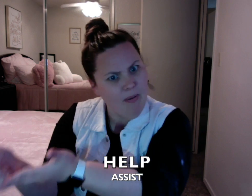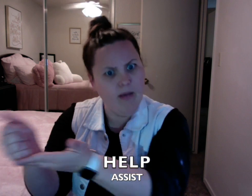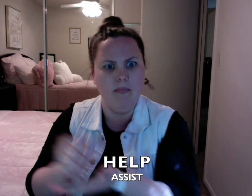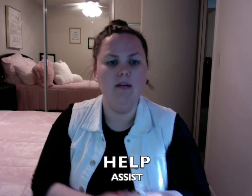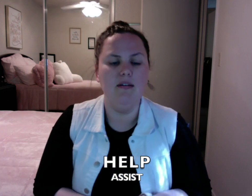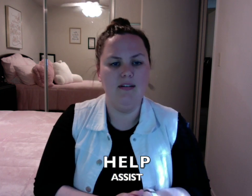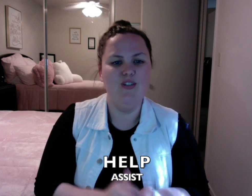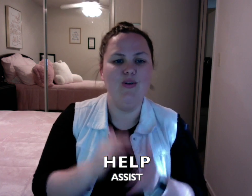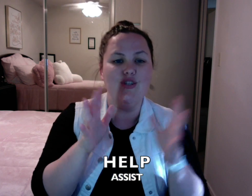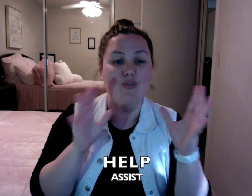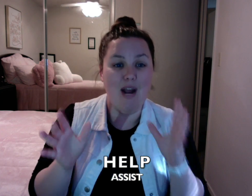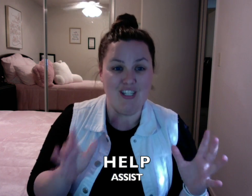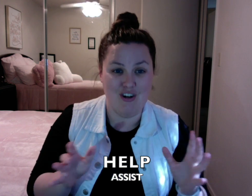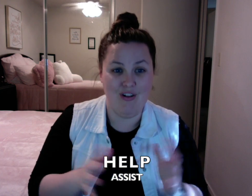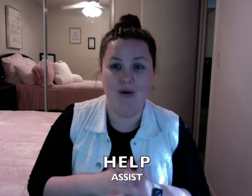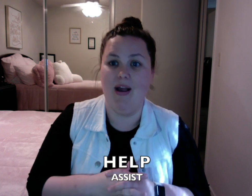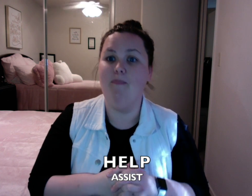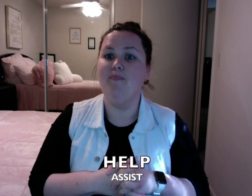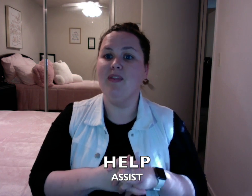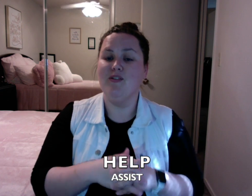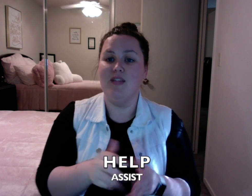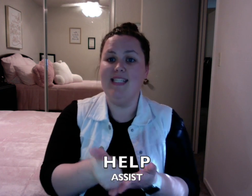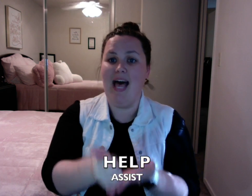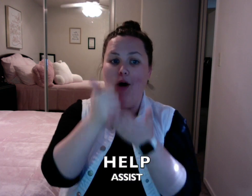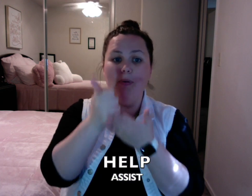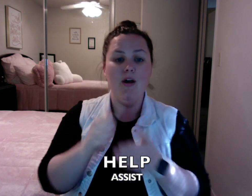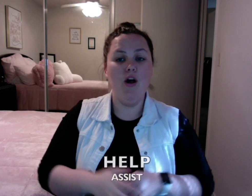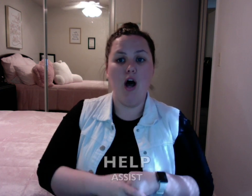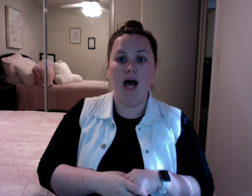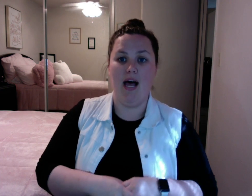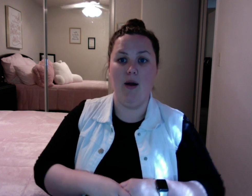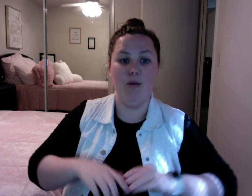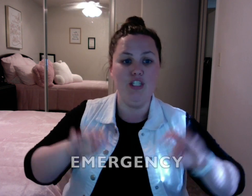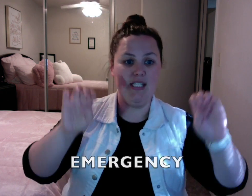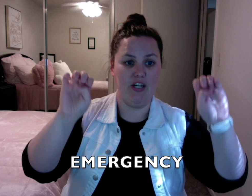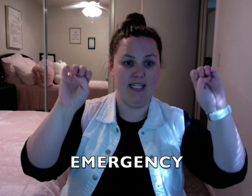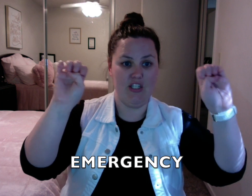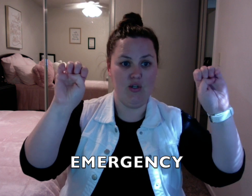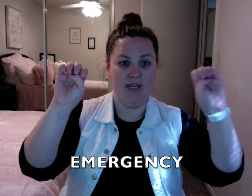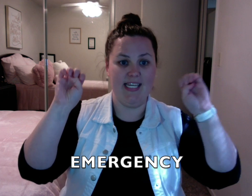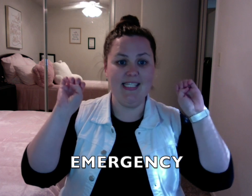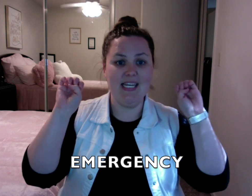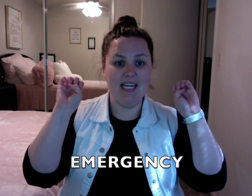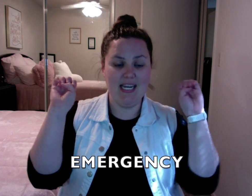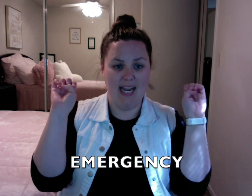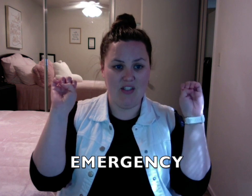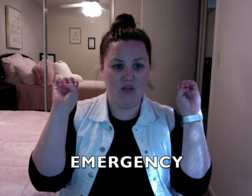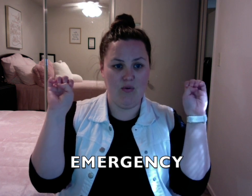him. So it's directional, okay? So that's help. Emergency, you're gonna take 2 E's next to, I